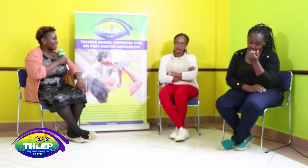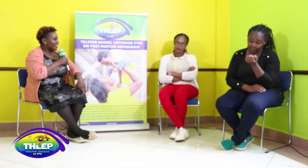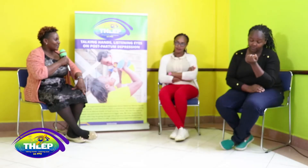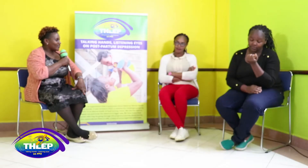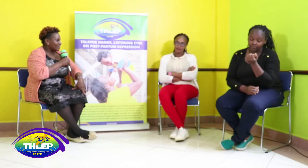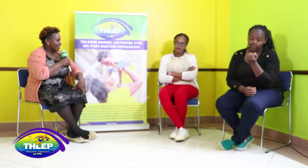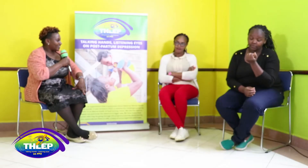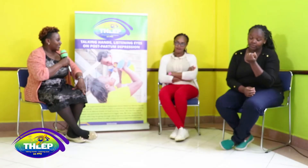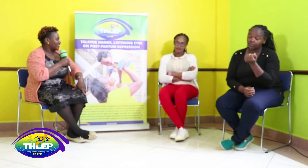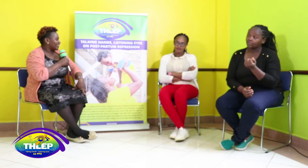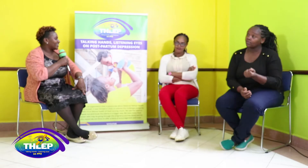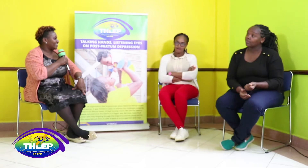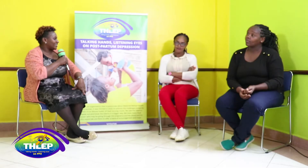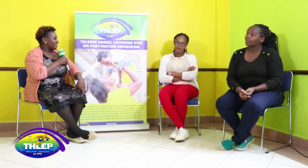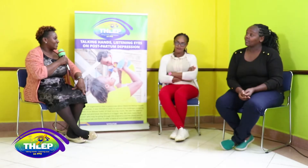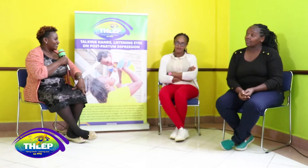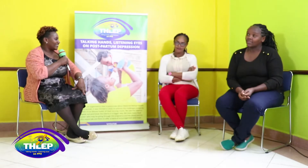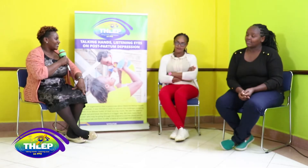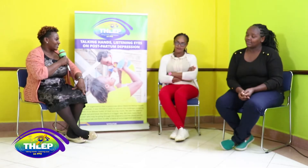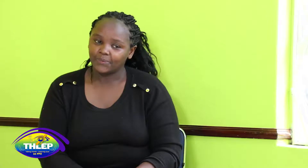and it's allowed.